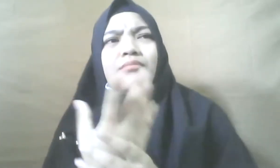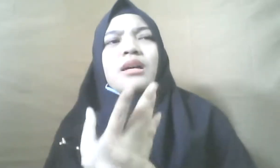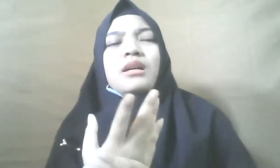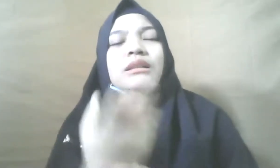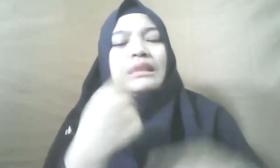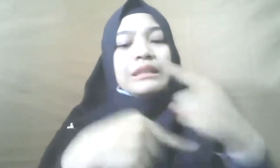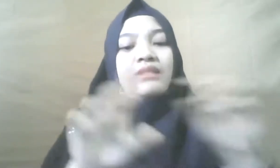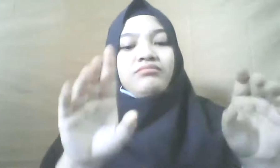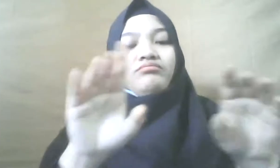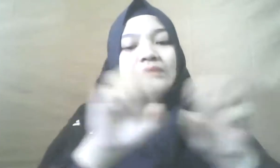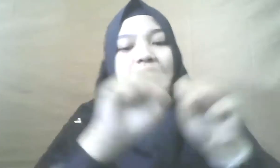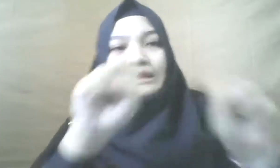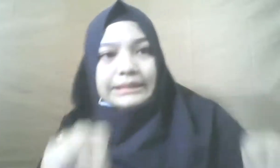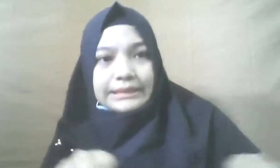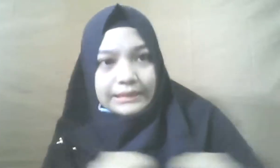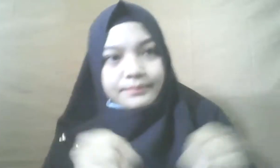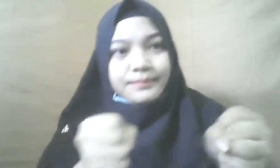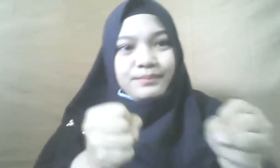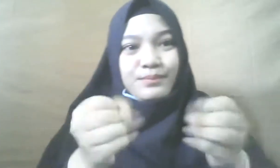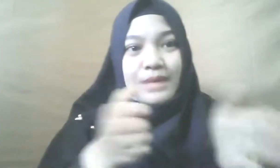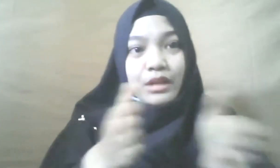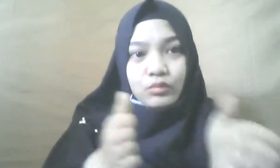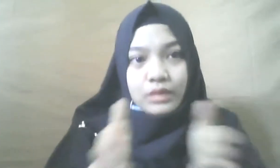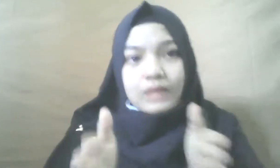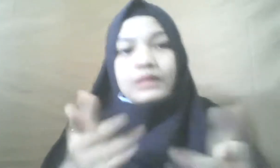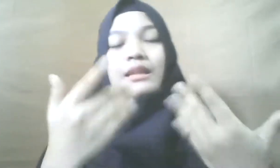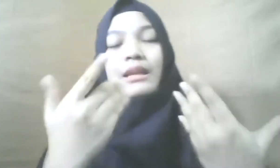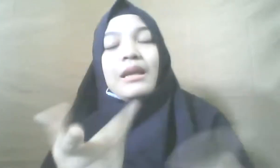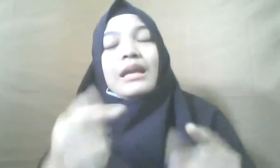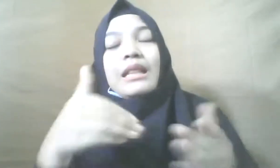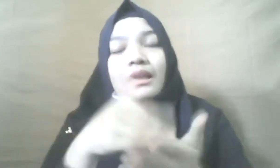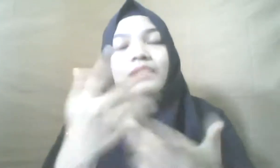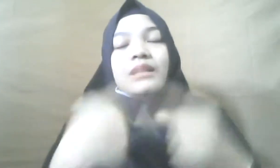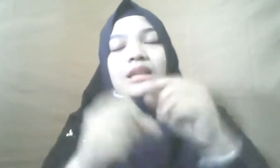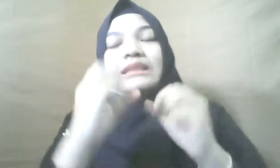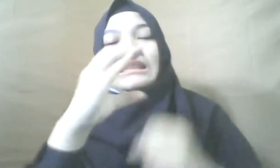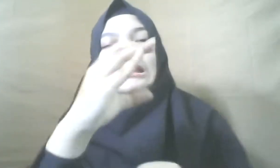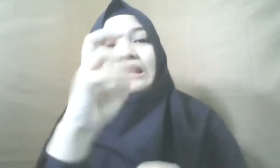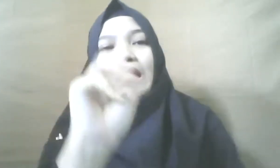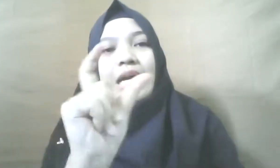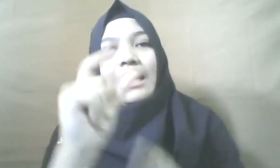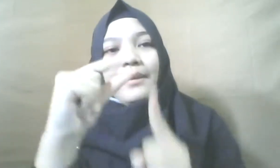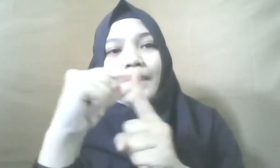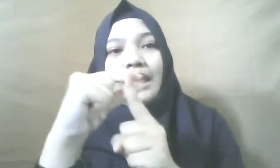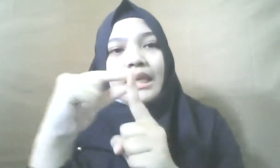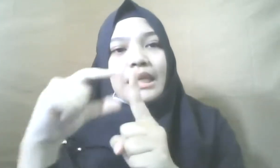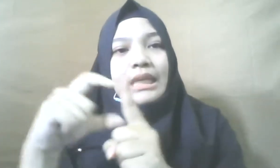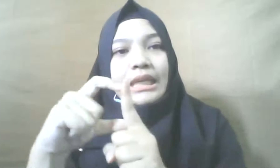it ratified the UNCRPD in 2007, and also